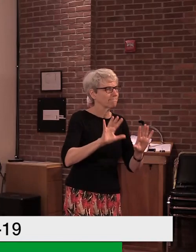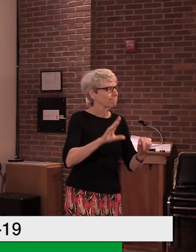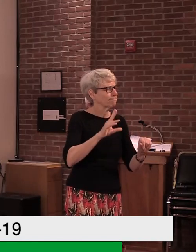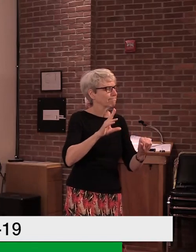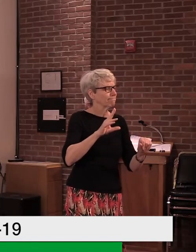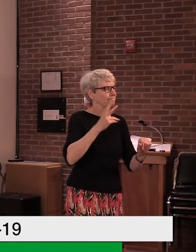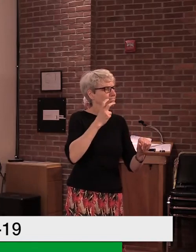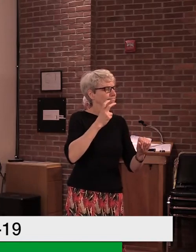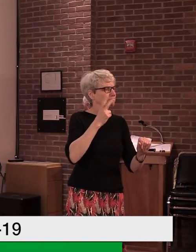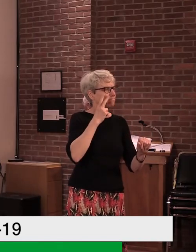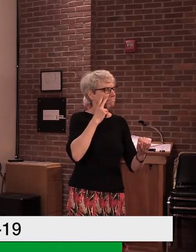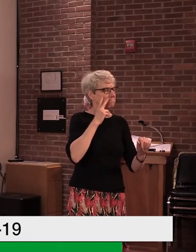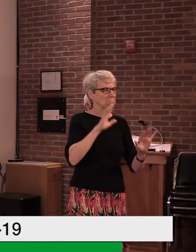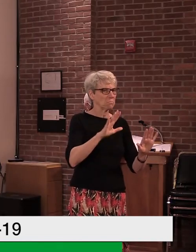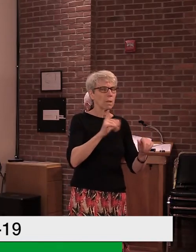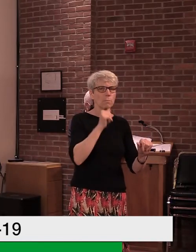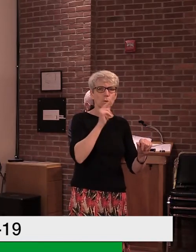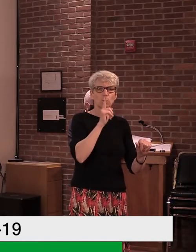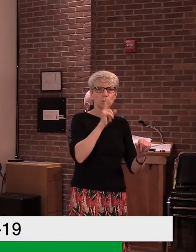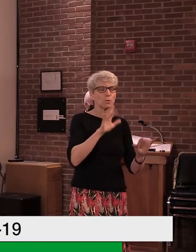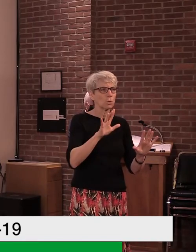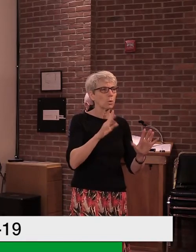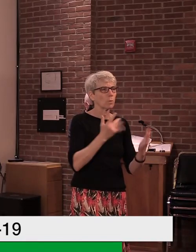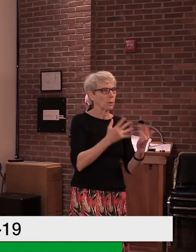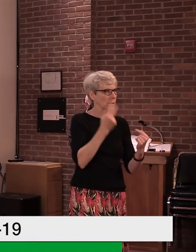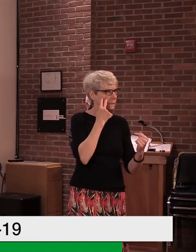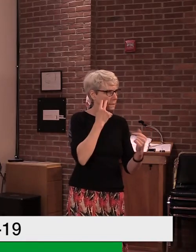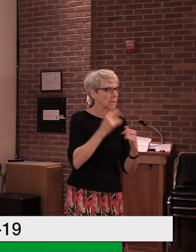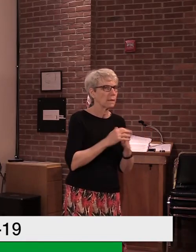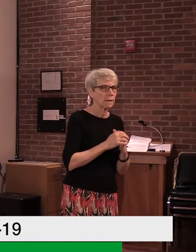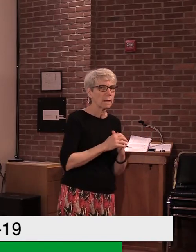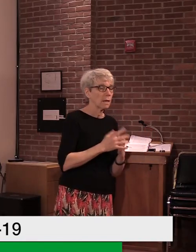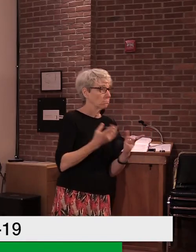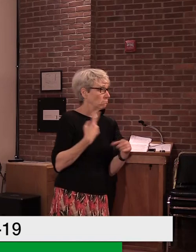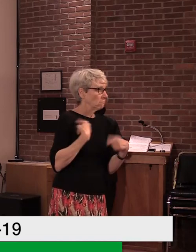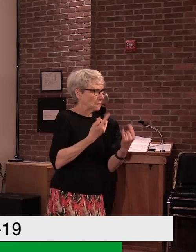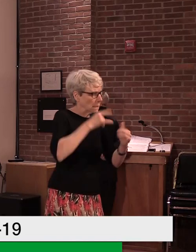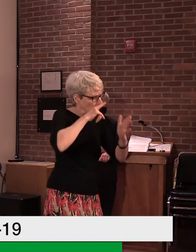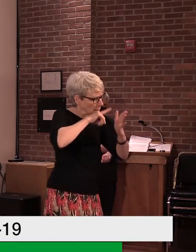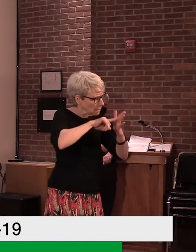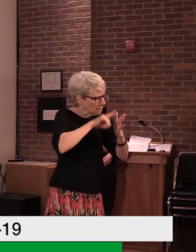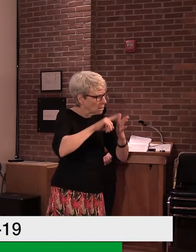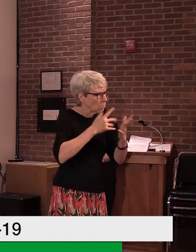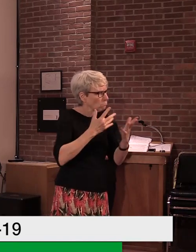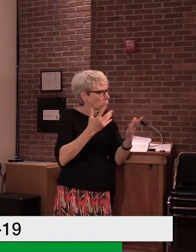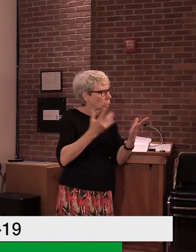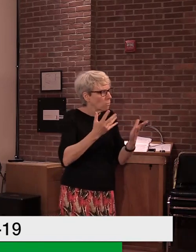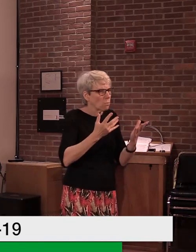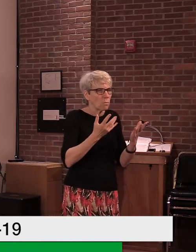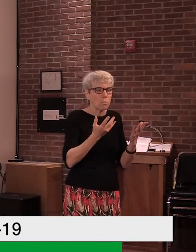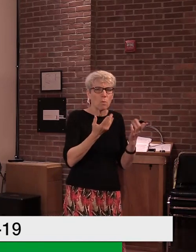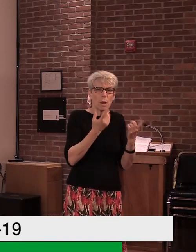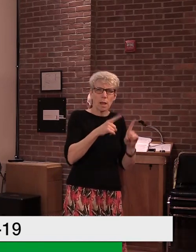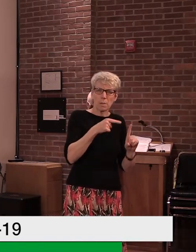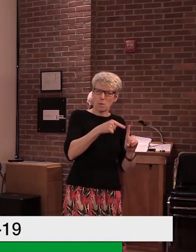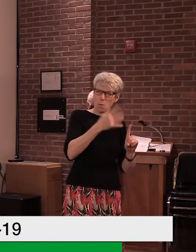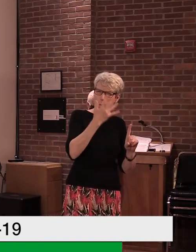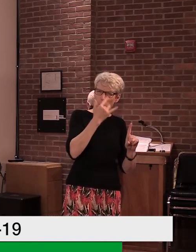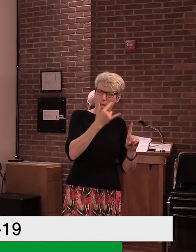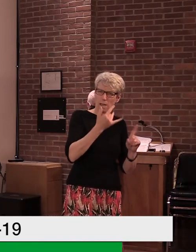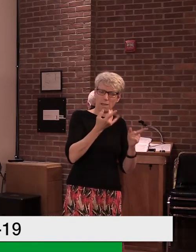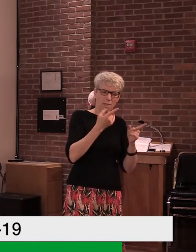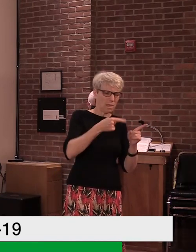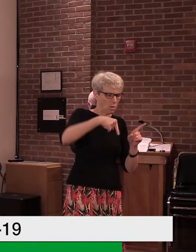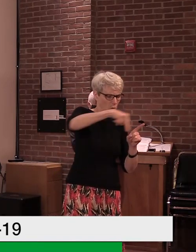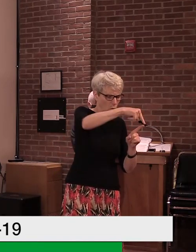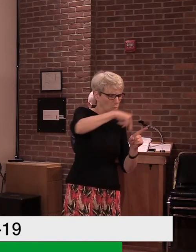this particular mode of testing, because we just don't know the precise explanation for it